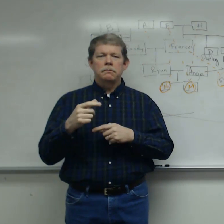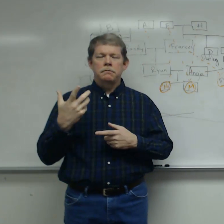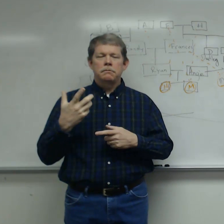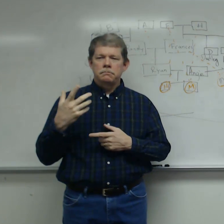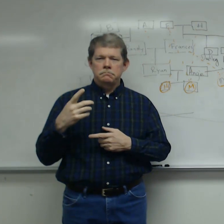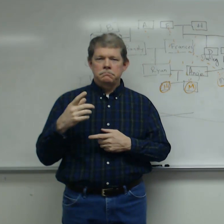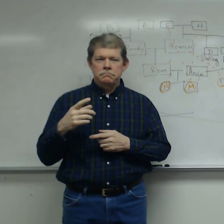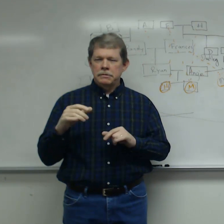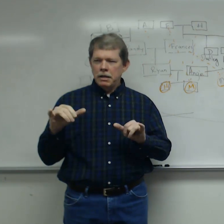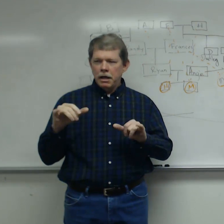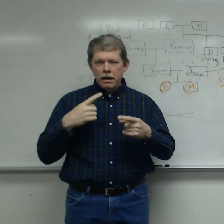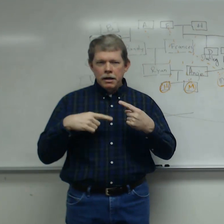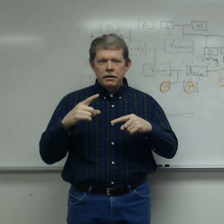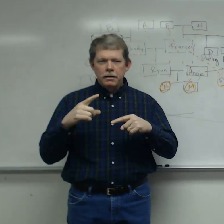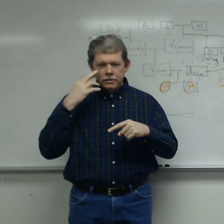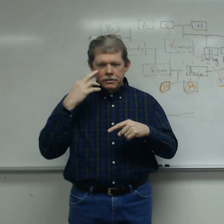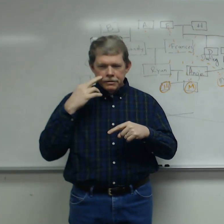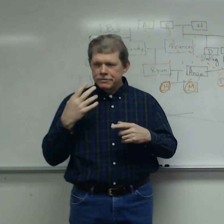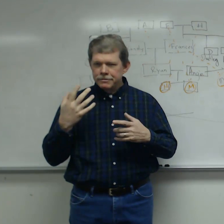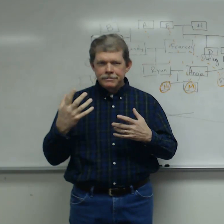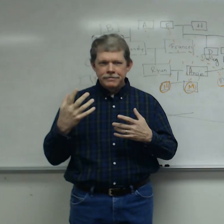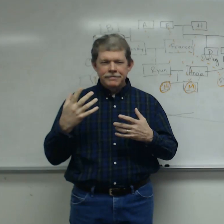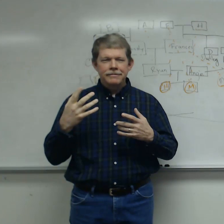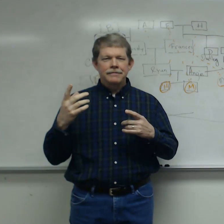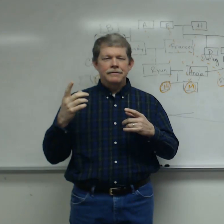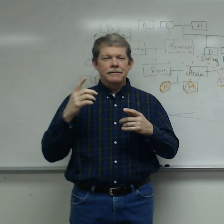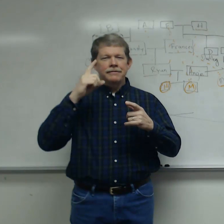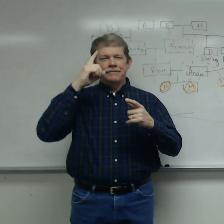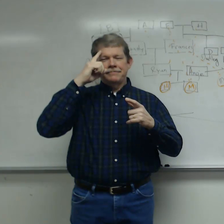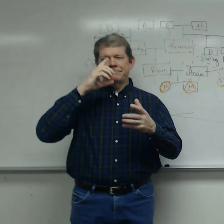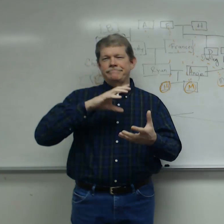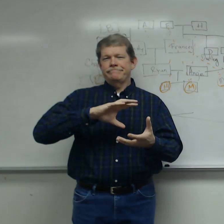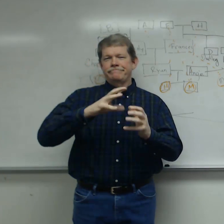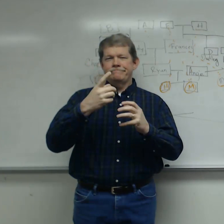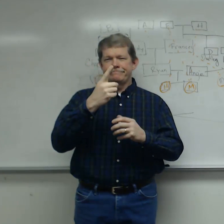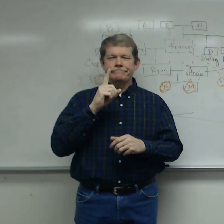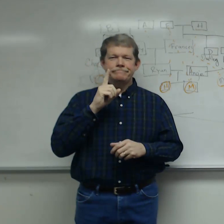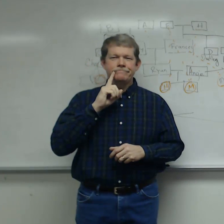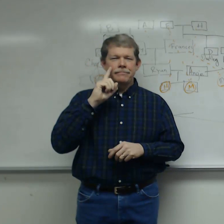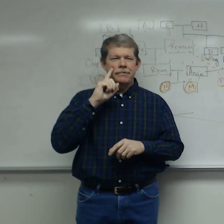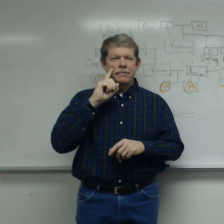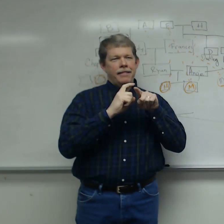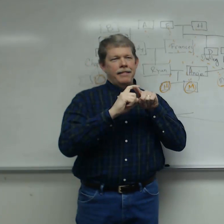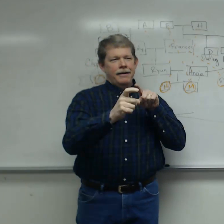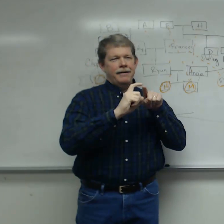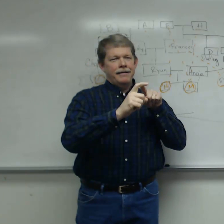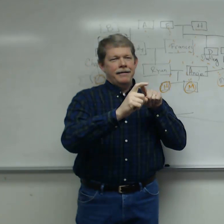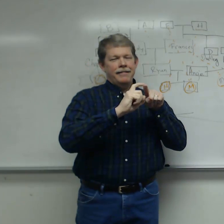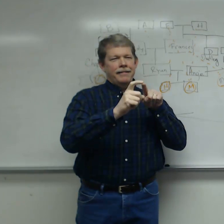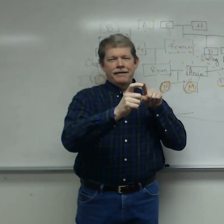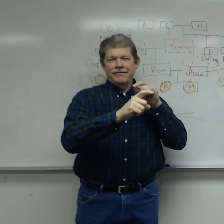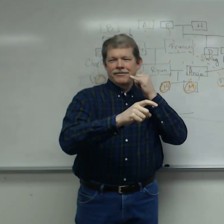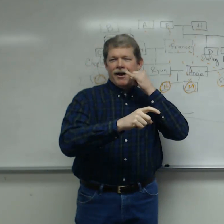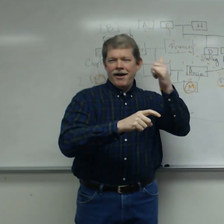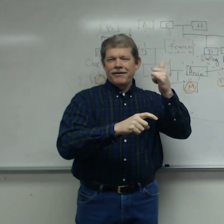from that Atlanta area with the same name sign and the same first name. So we had one person who